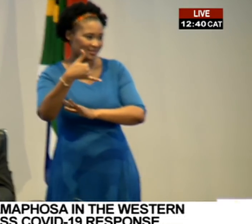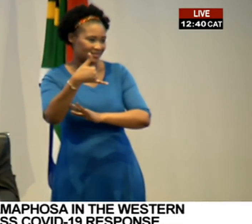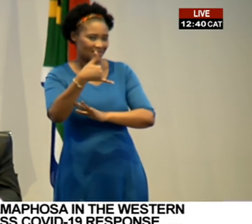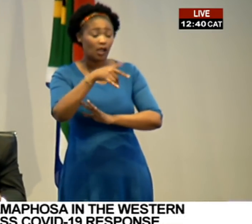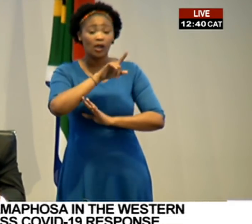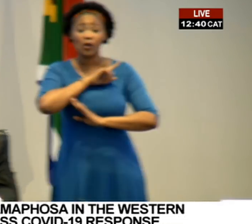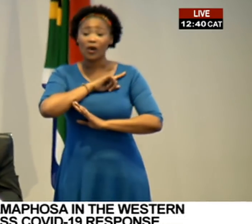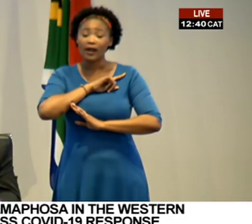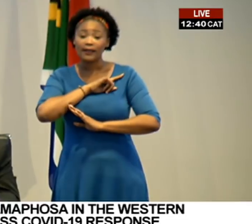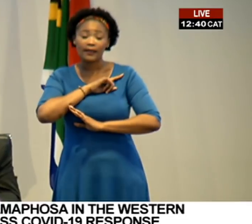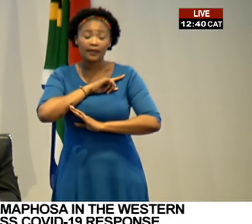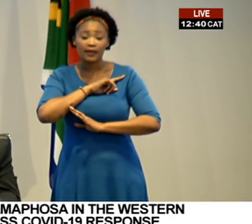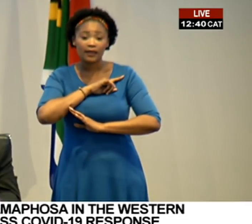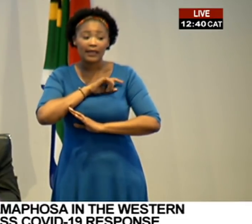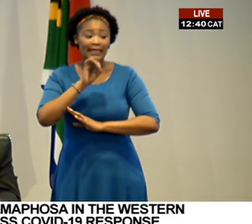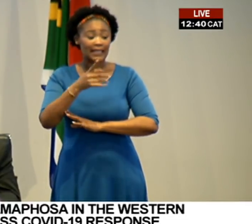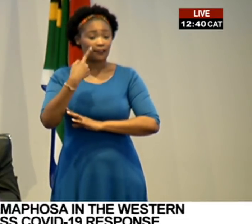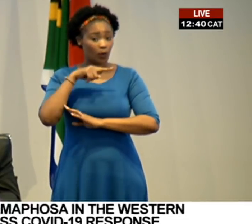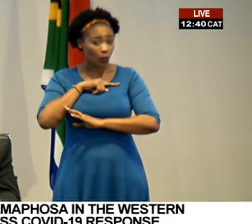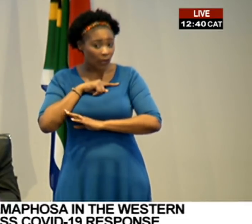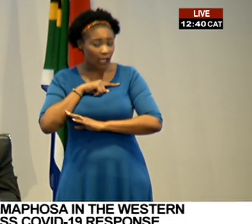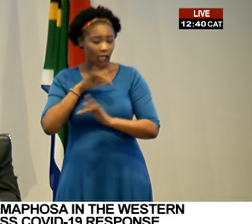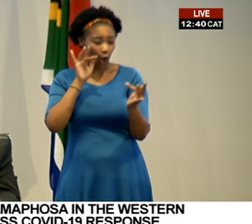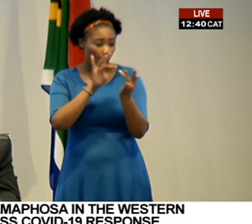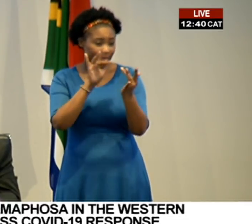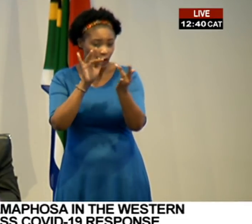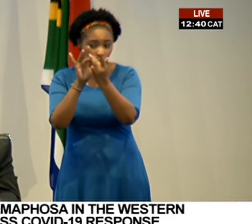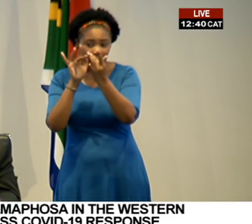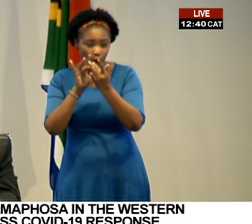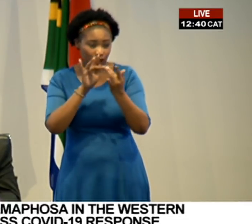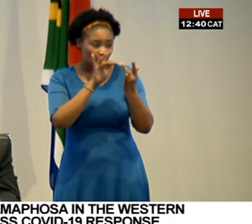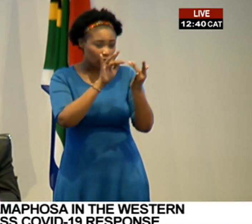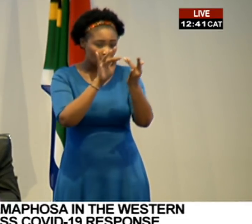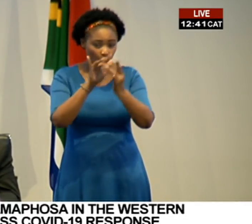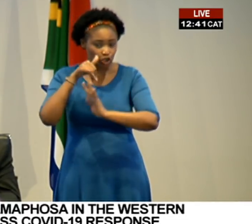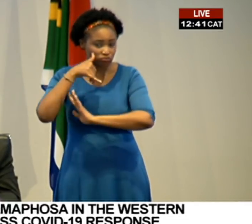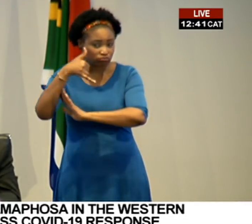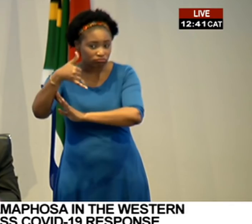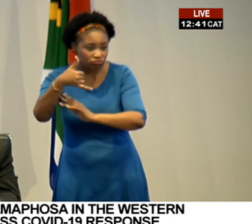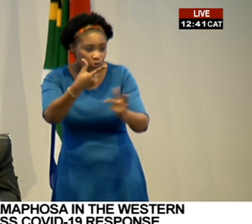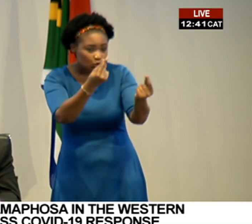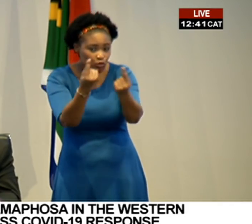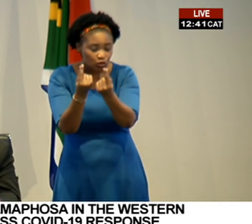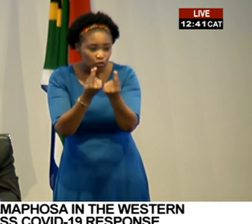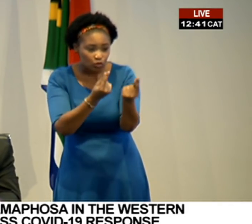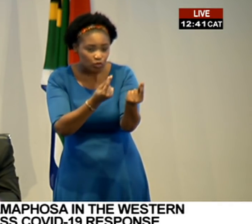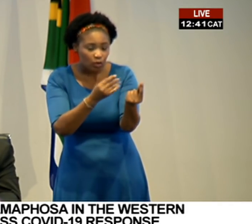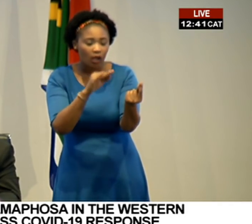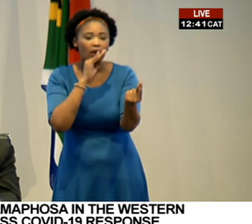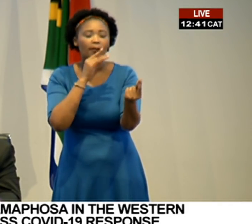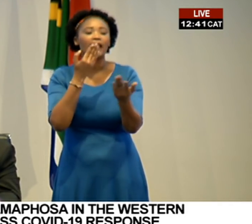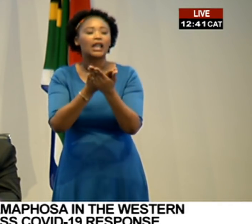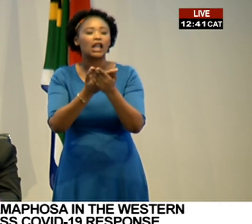it is when we upscale our contact tracing that we will be able